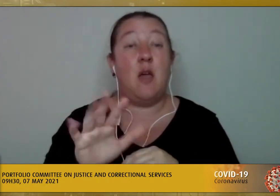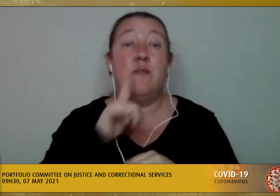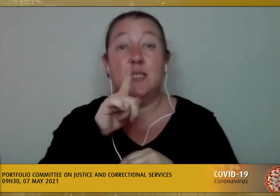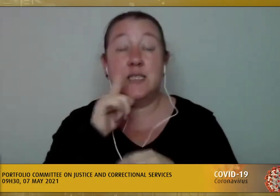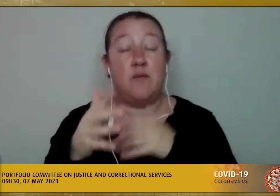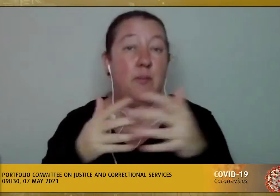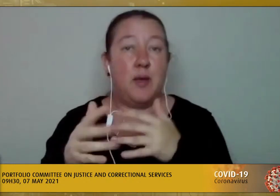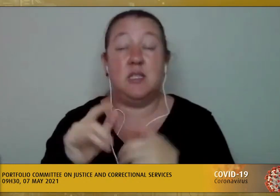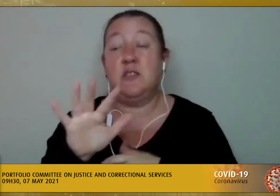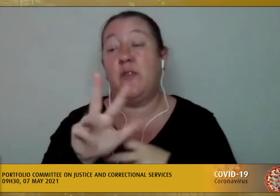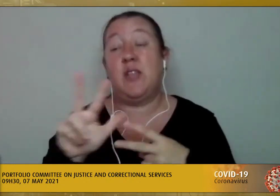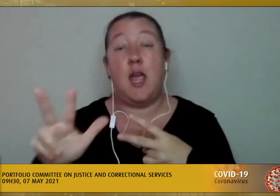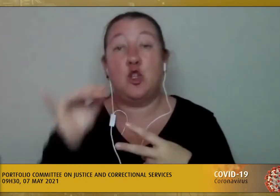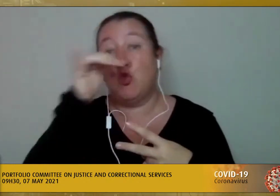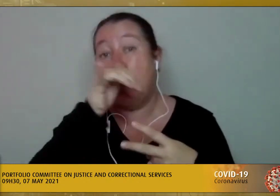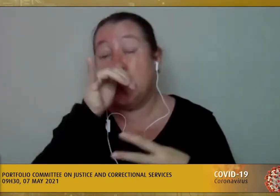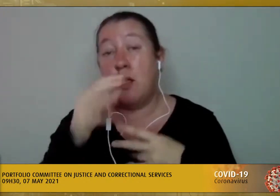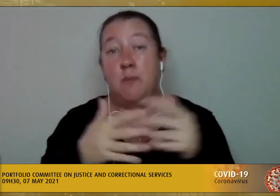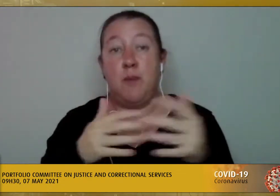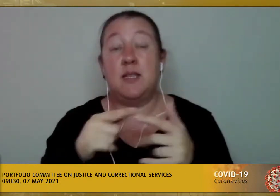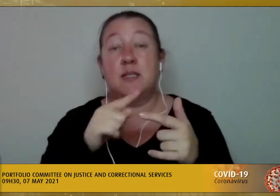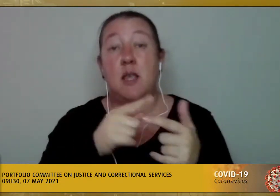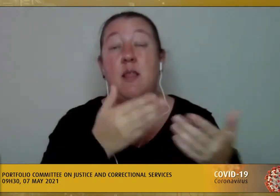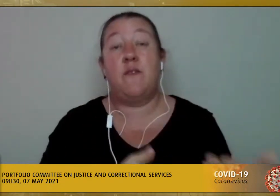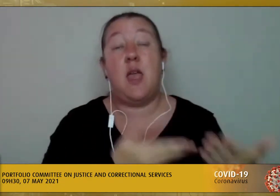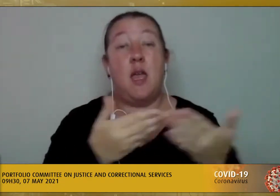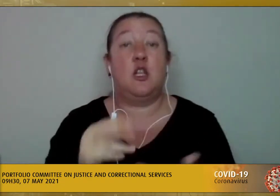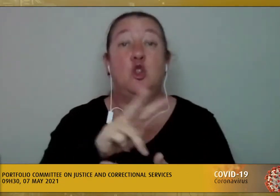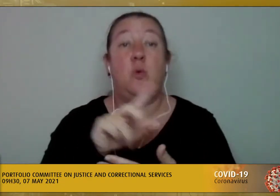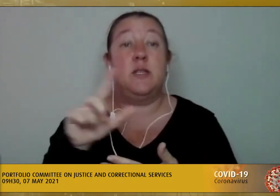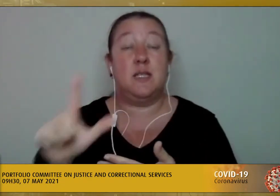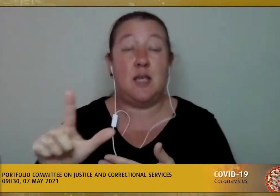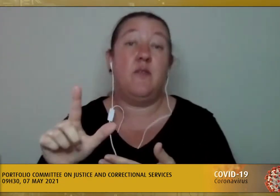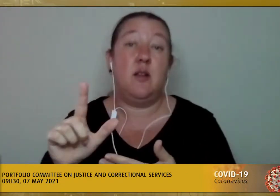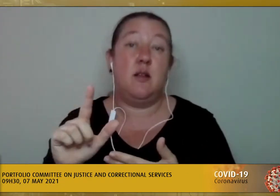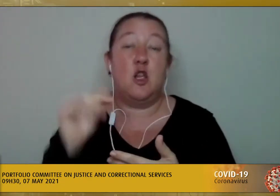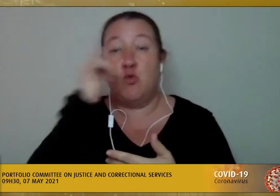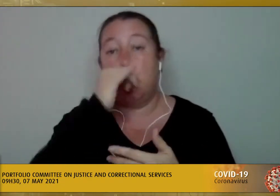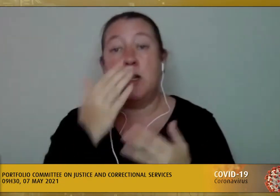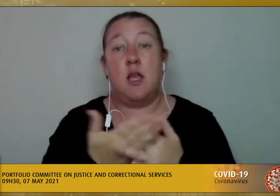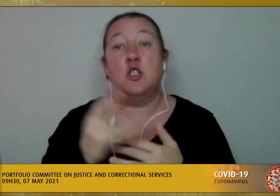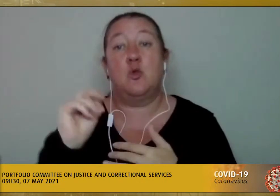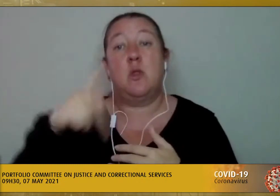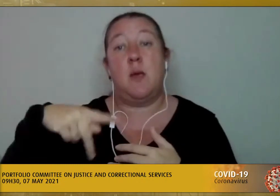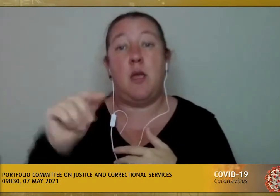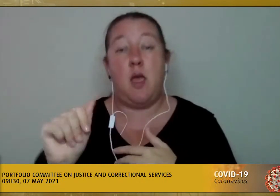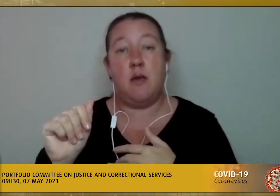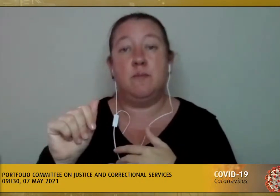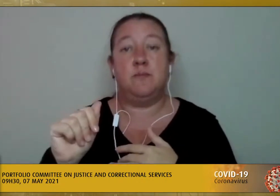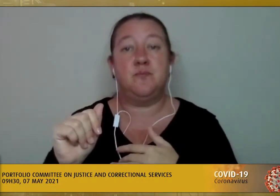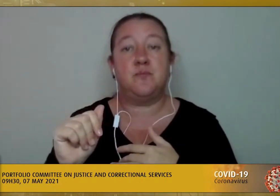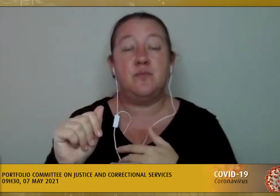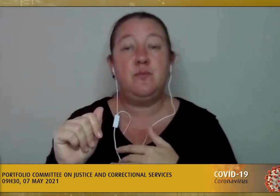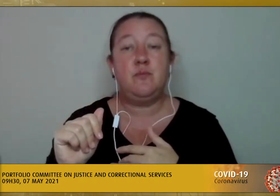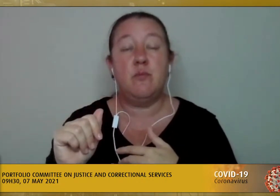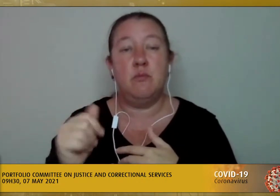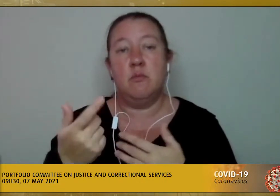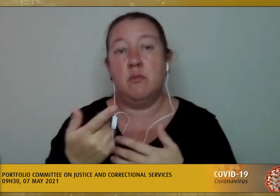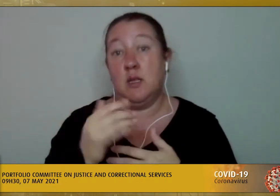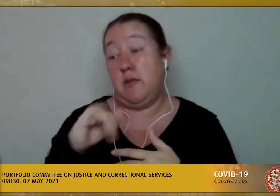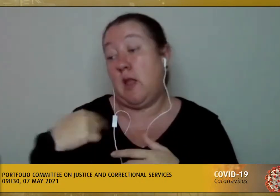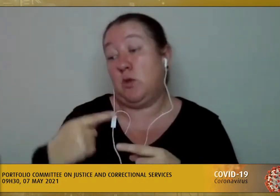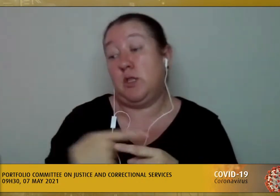58 criminal matters and they've handed 27 criminal cases to the NPA so that